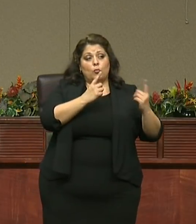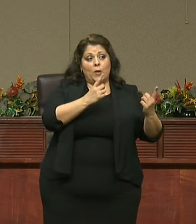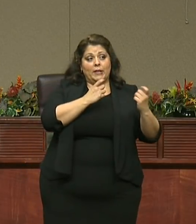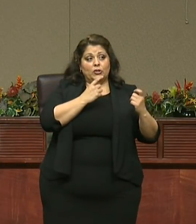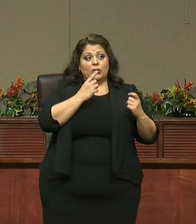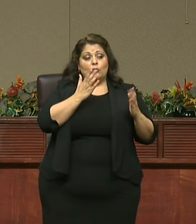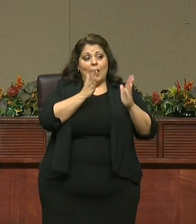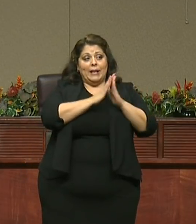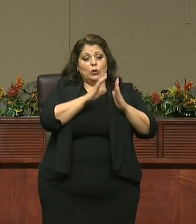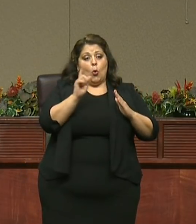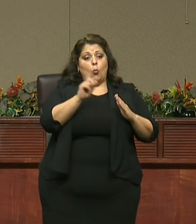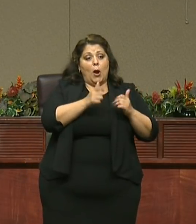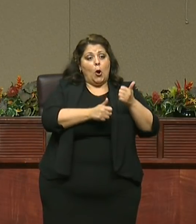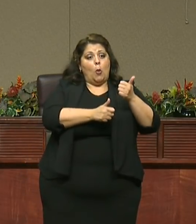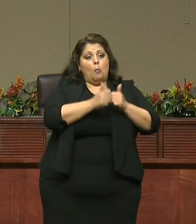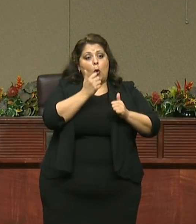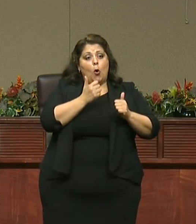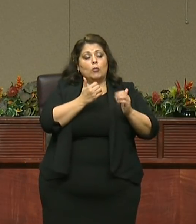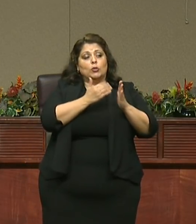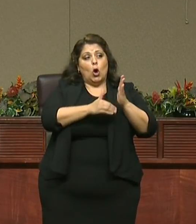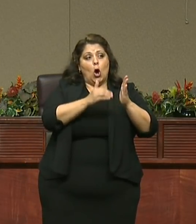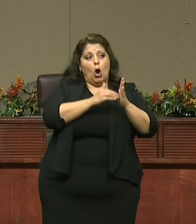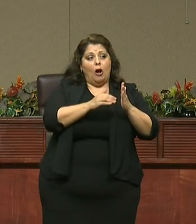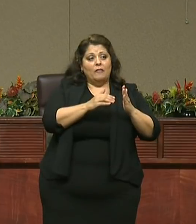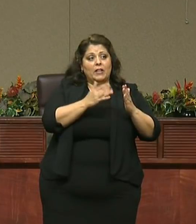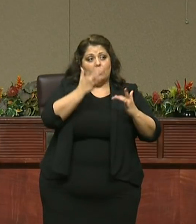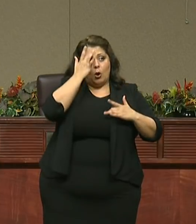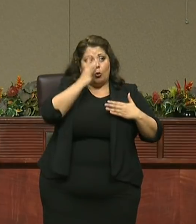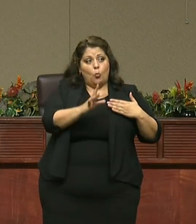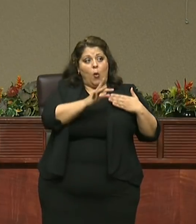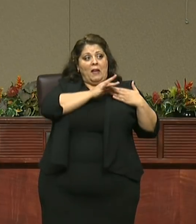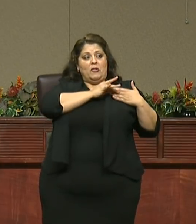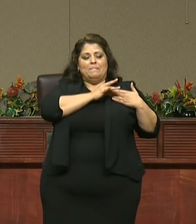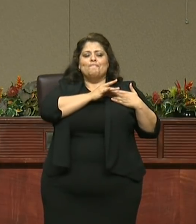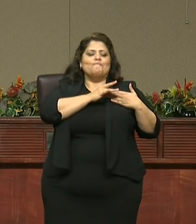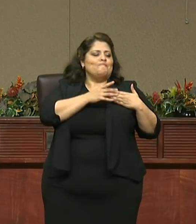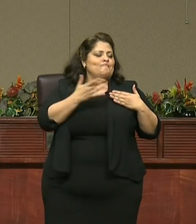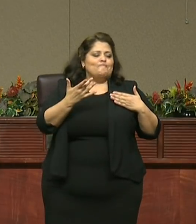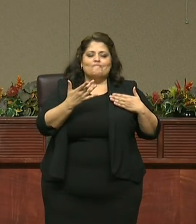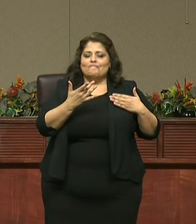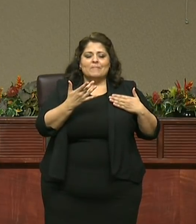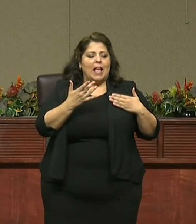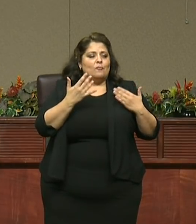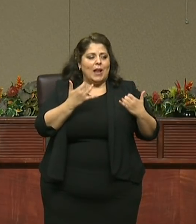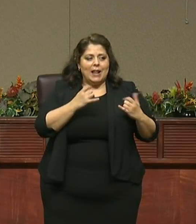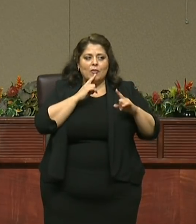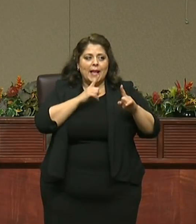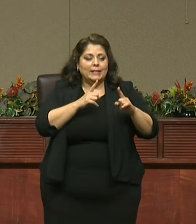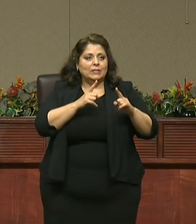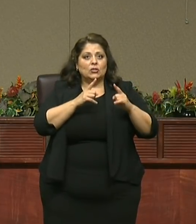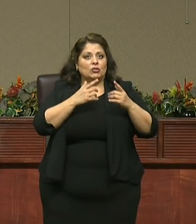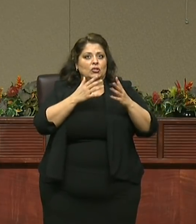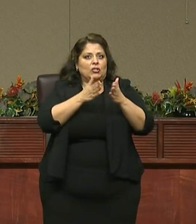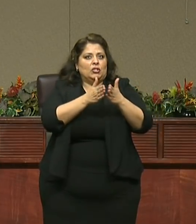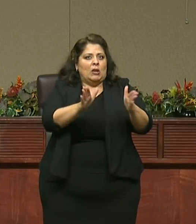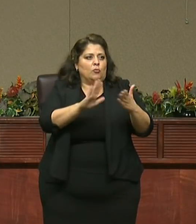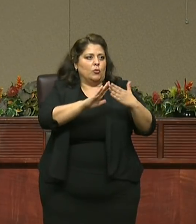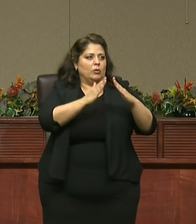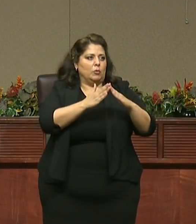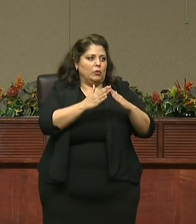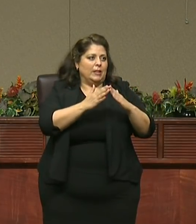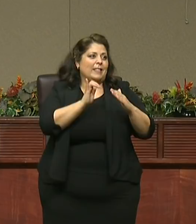acquiring the virus. And the answer for that question is they are acquiring the virus in the community most often.